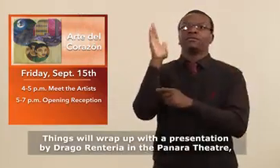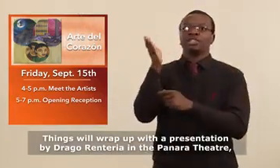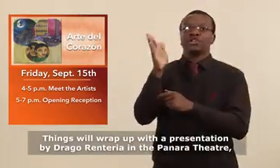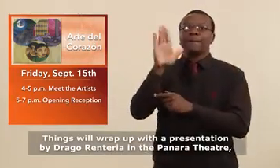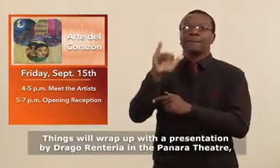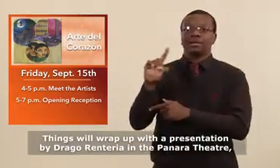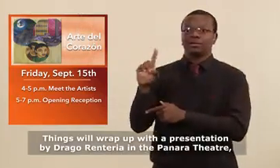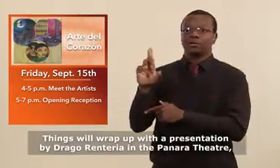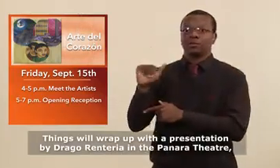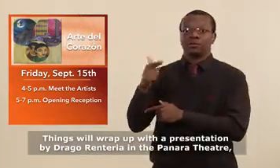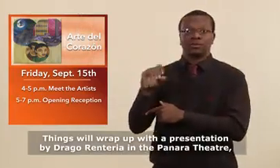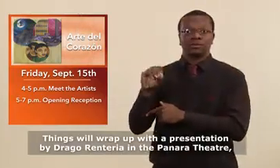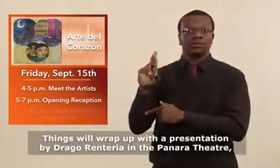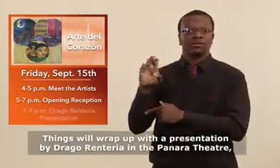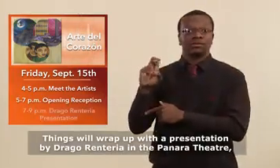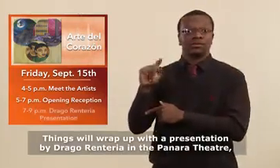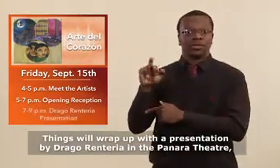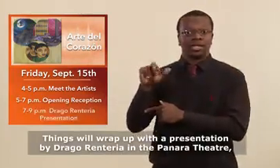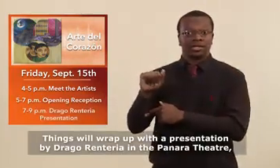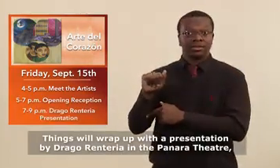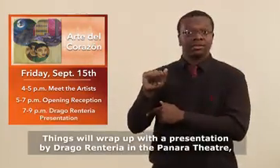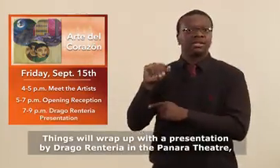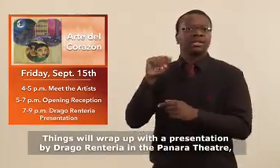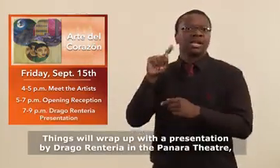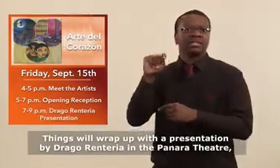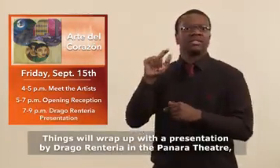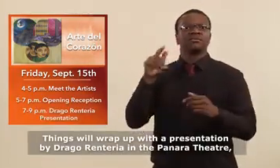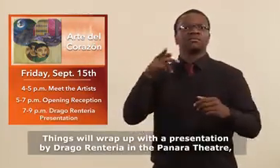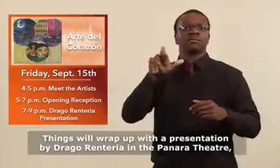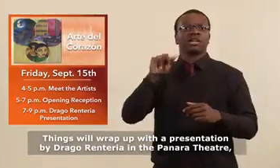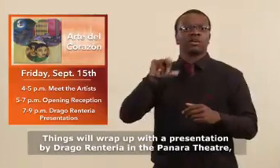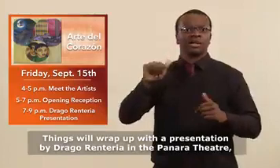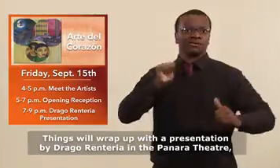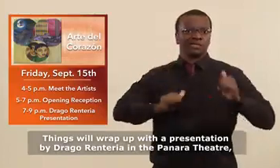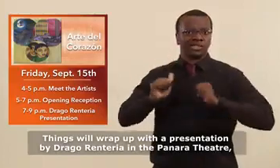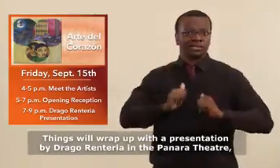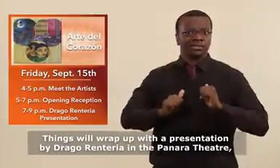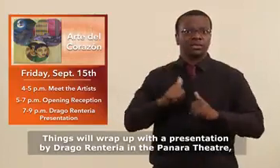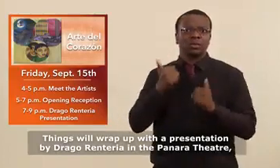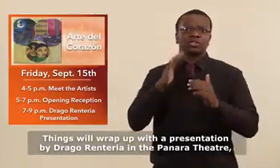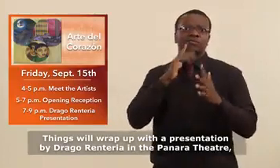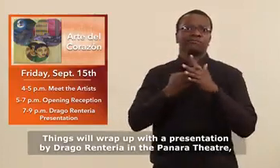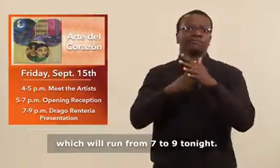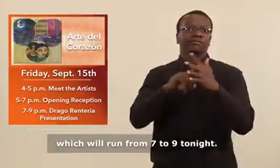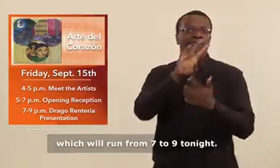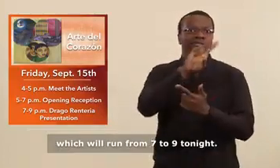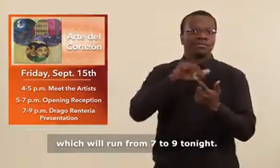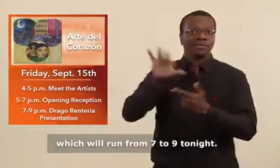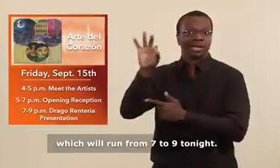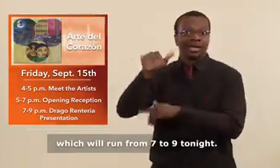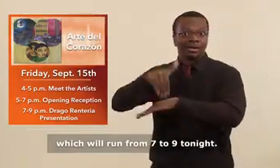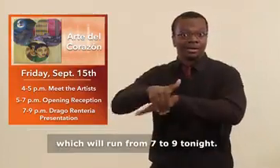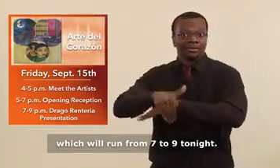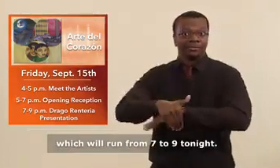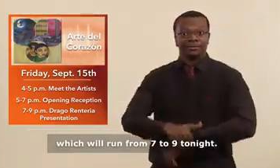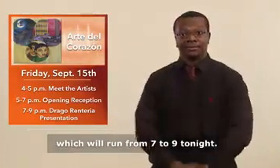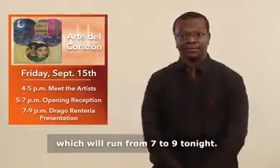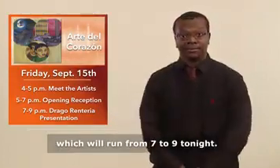will wrap up with a presentation by Drago Renteria in the Panera Theater, which will run from 7 to 9